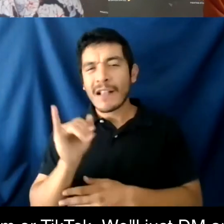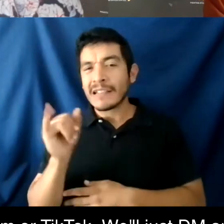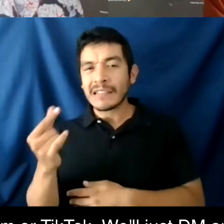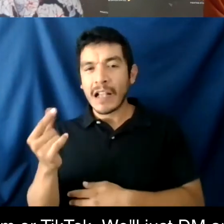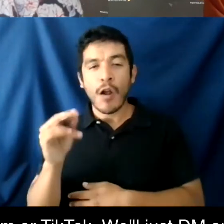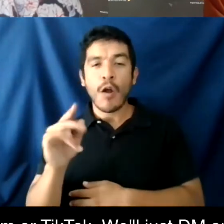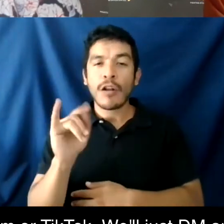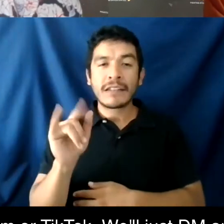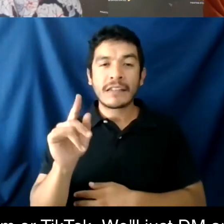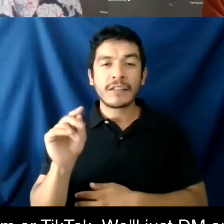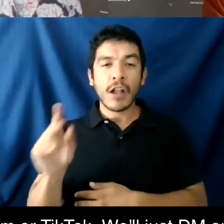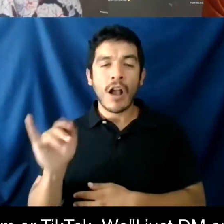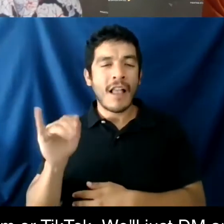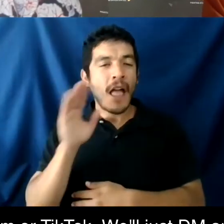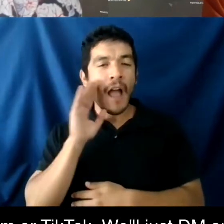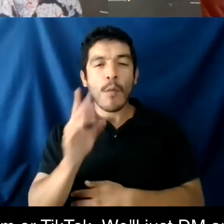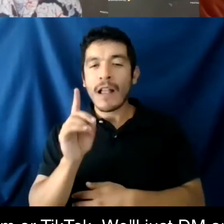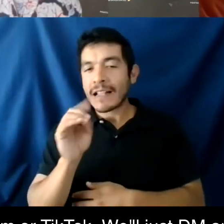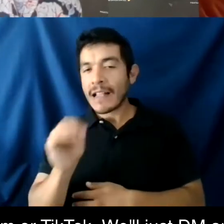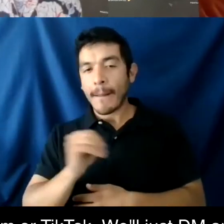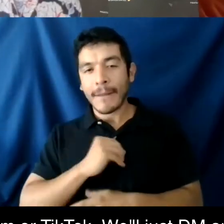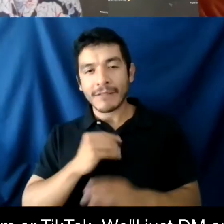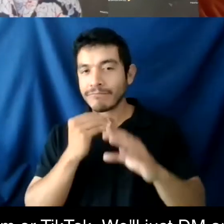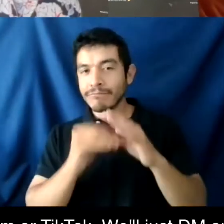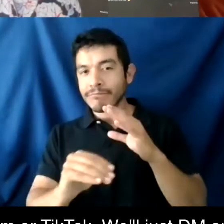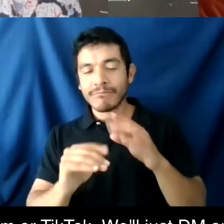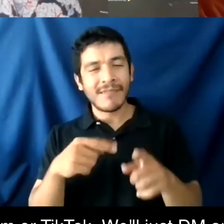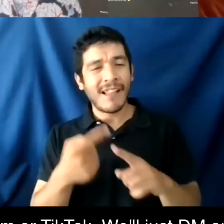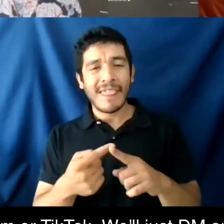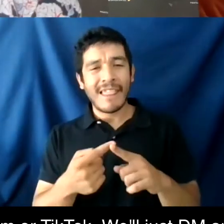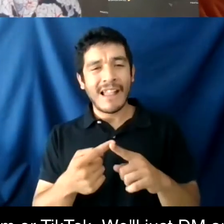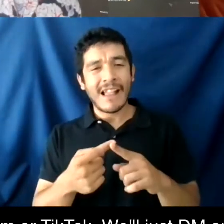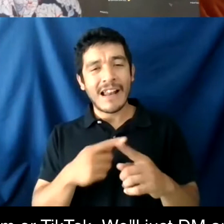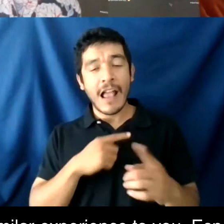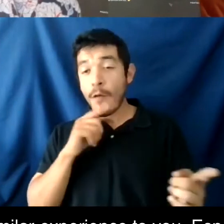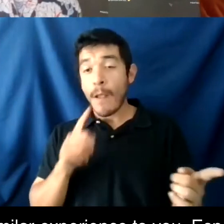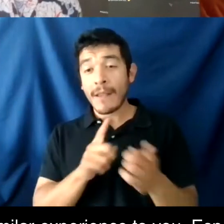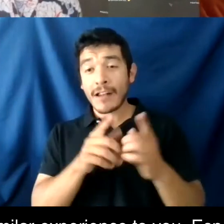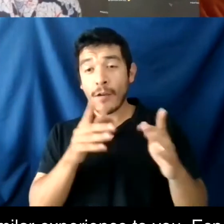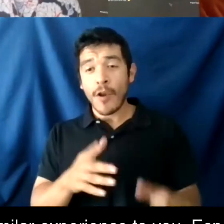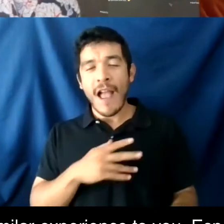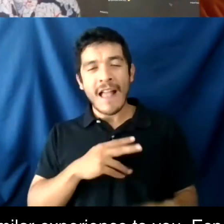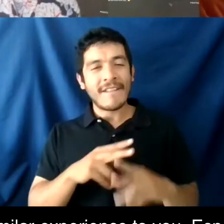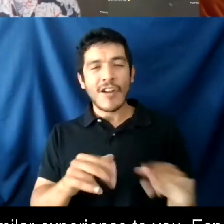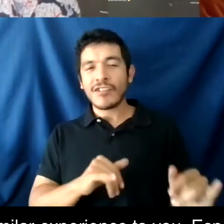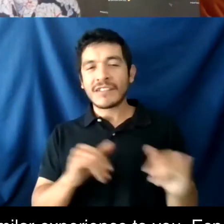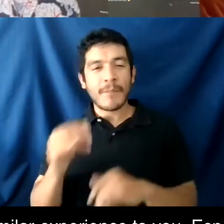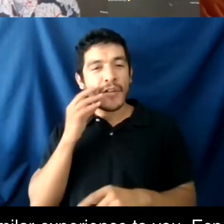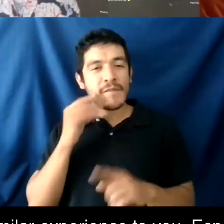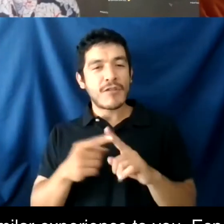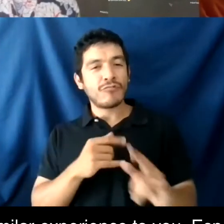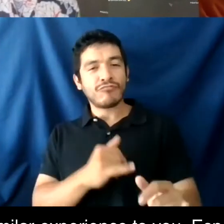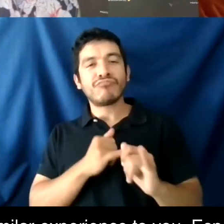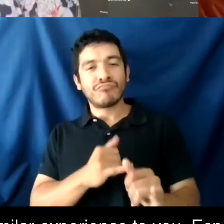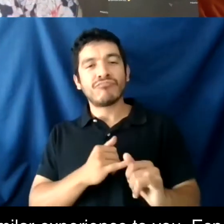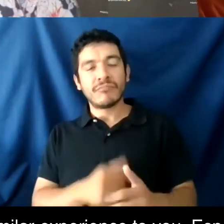or TikTok that will just DM, and then suddenly you meet this person that has like a very similar experience to you.